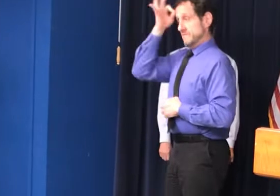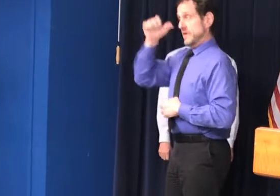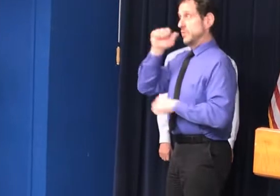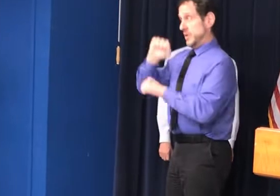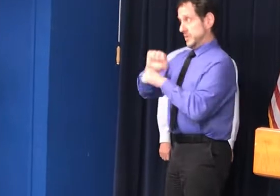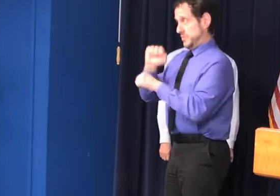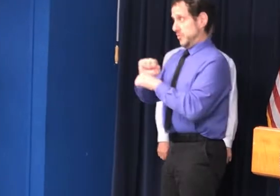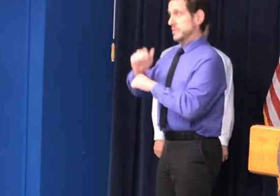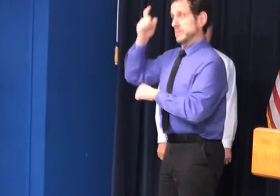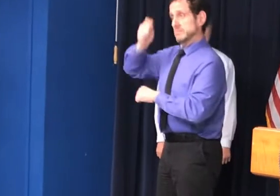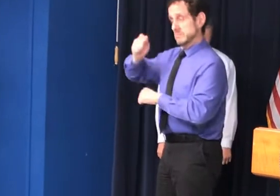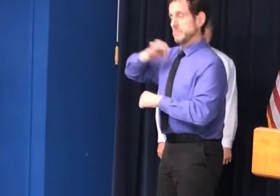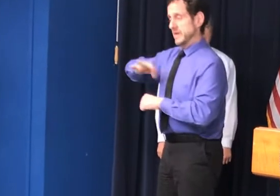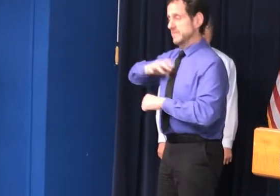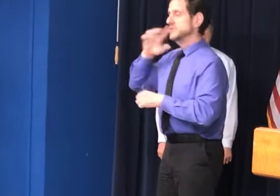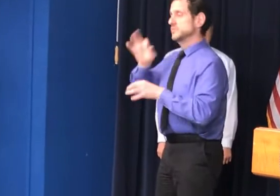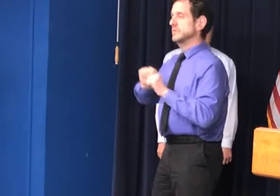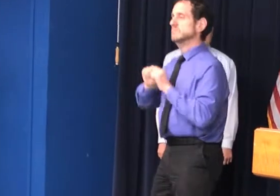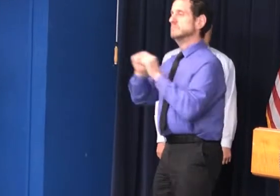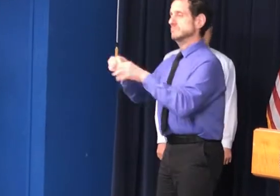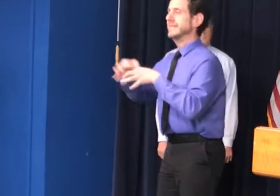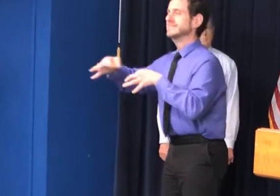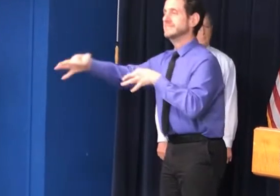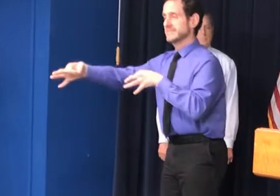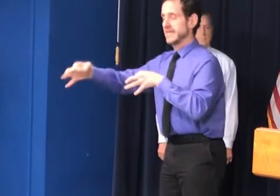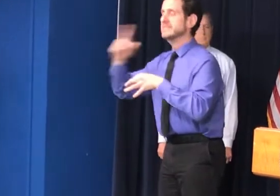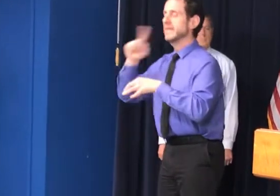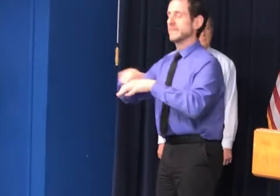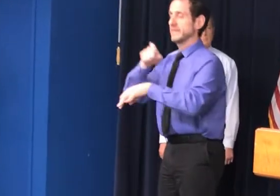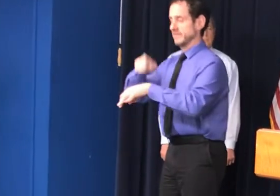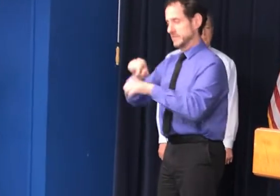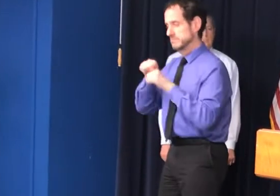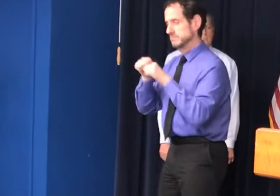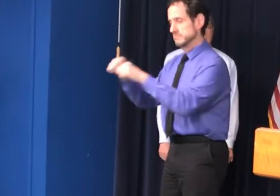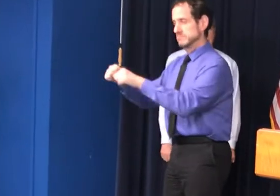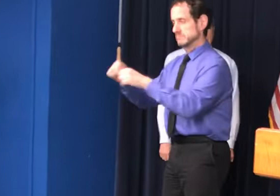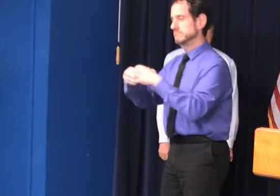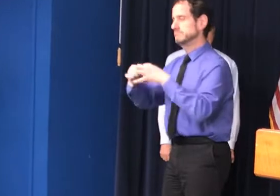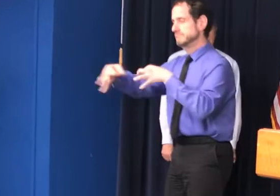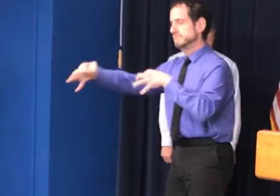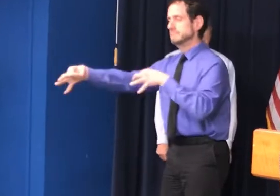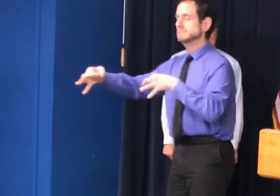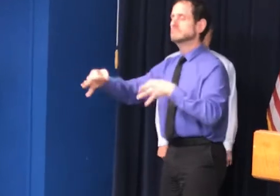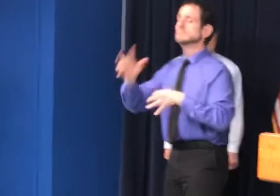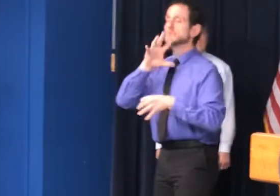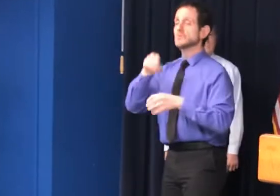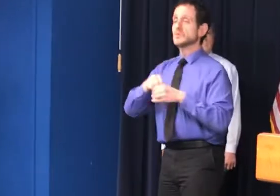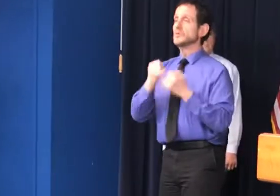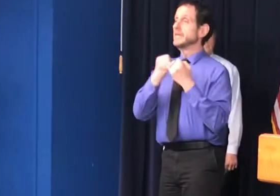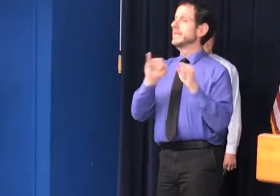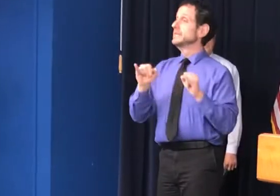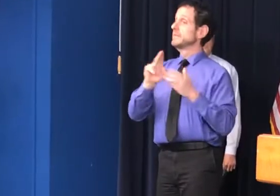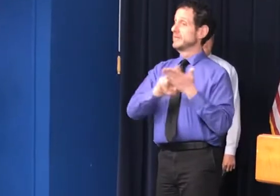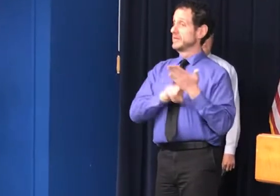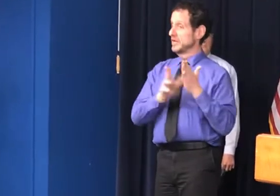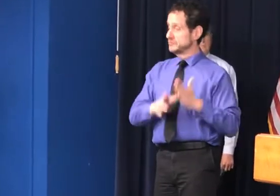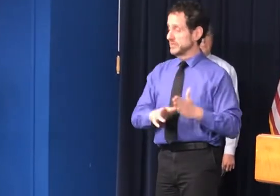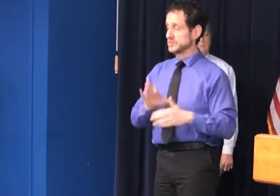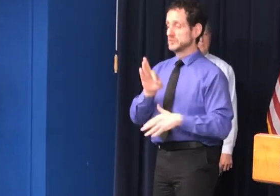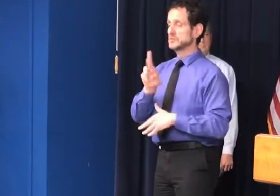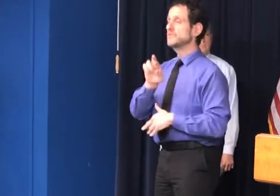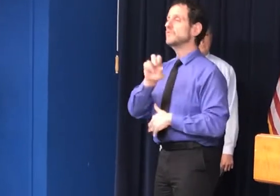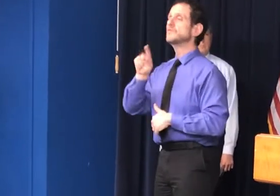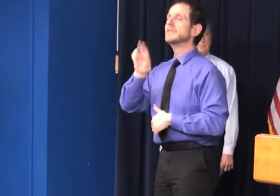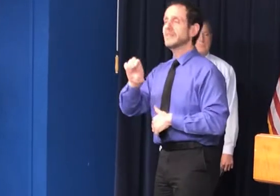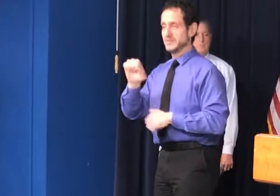in benefits and in length of time, including expanding the program to include independent contractors, freelancers,